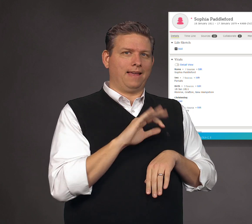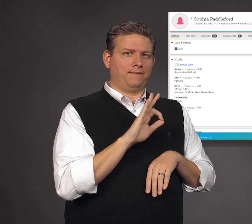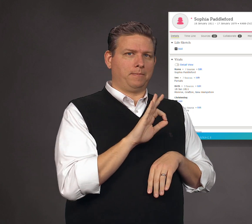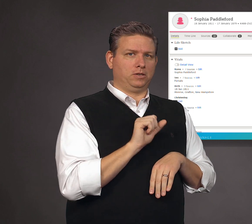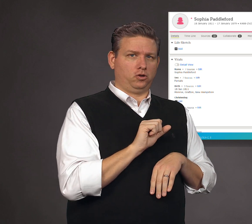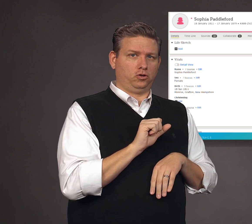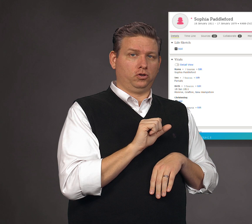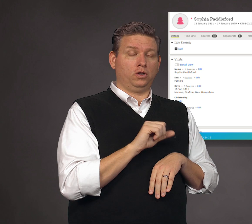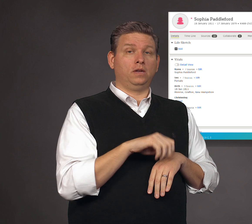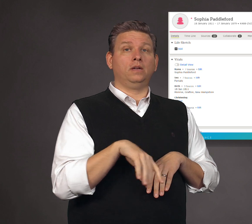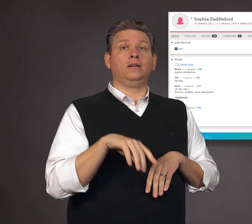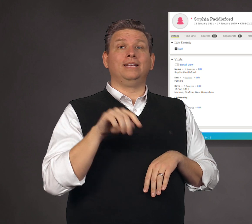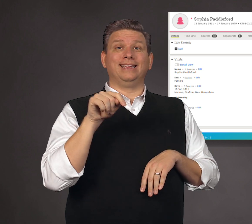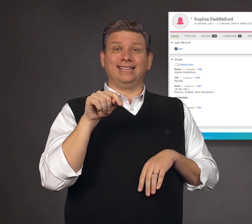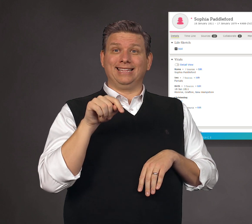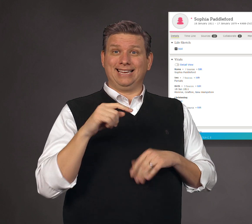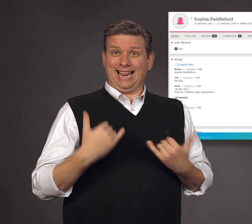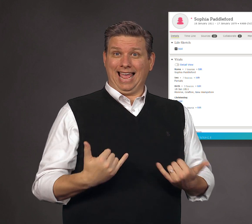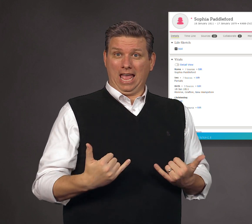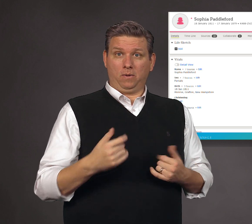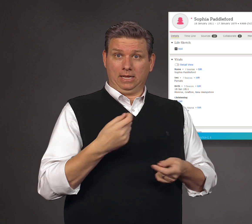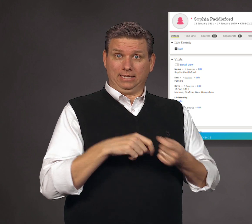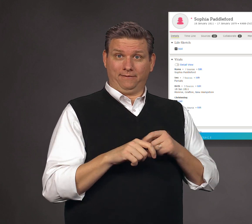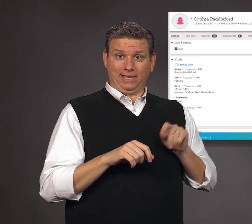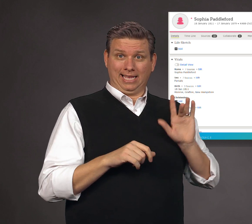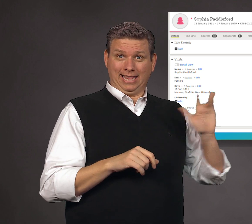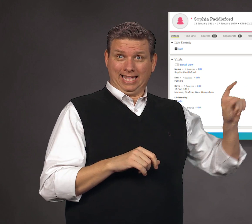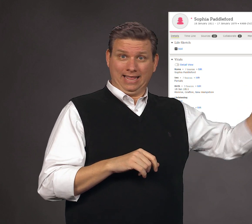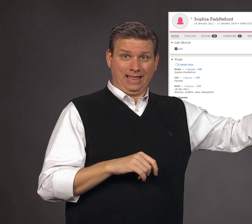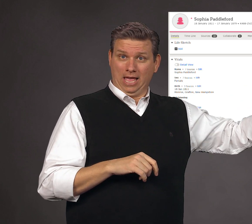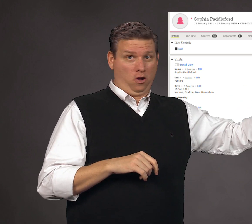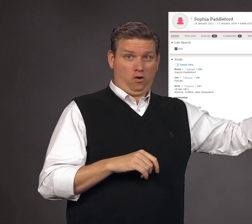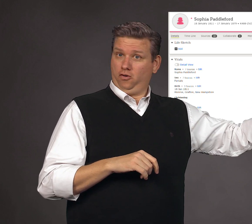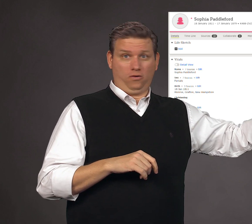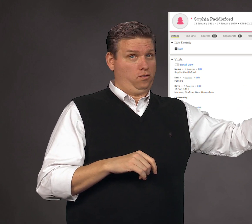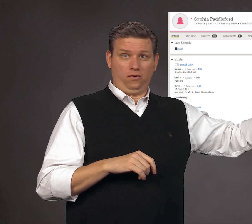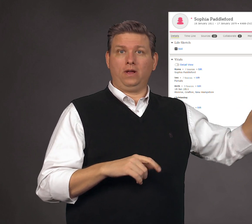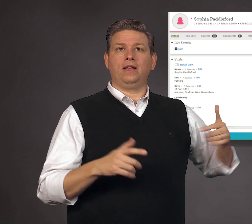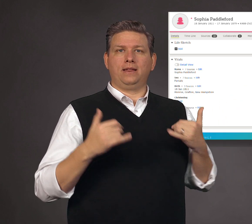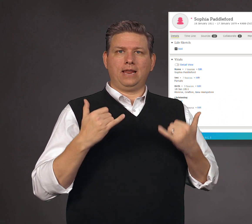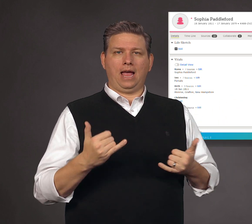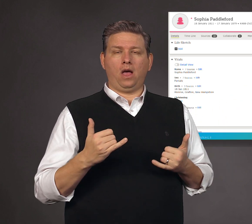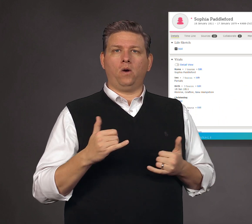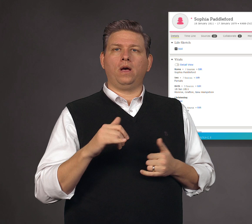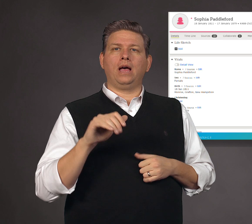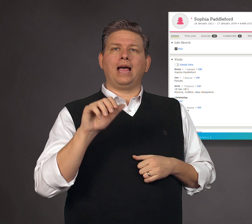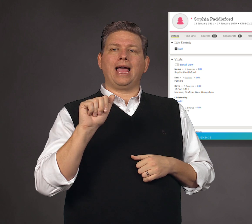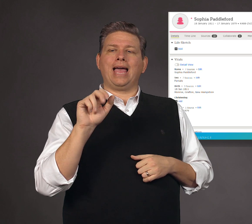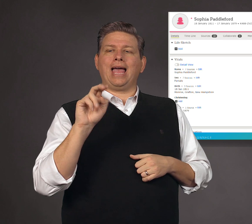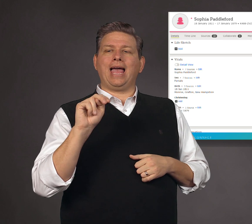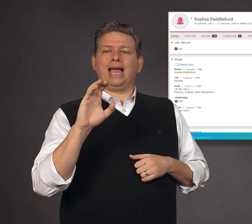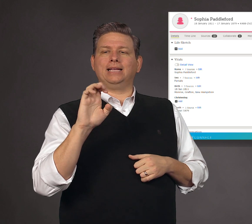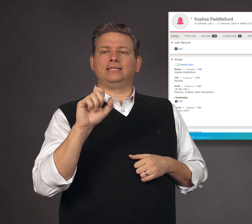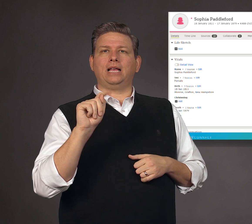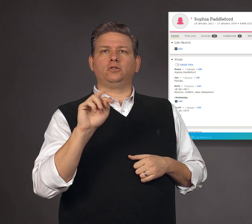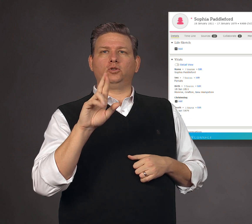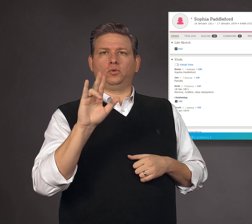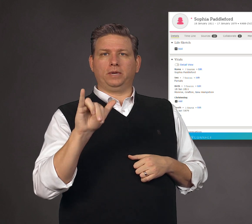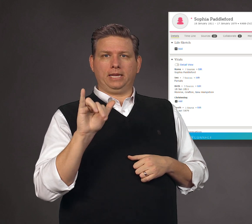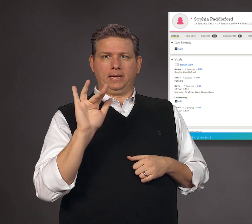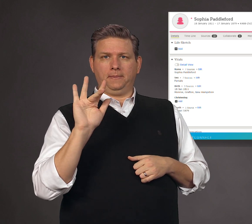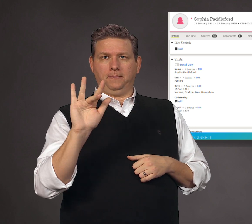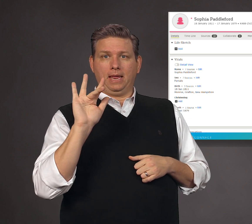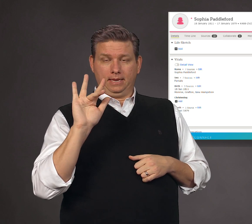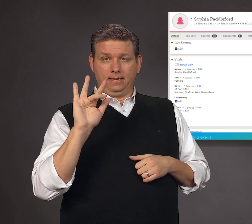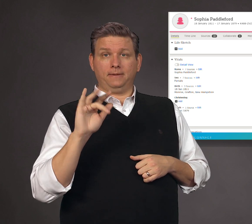FamilySearch. This time, instead of clicking the FamilySearch button to search for records, I will click the Ancestry button. Please note that you will